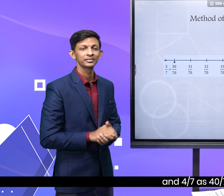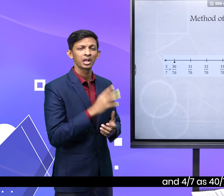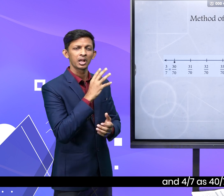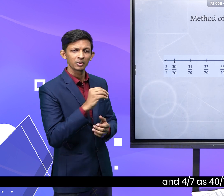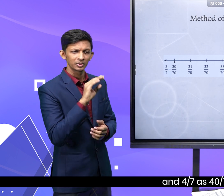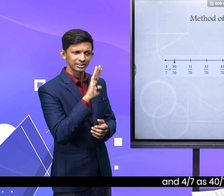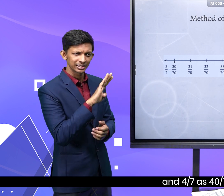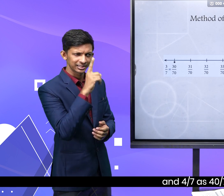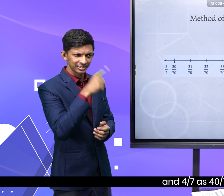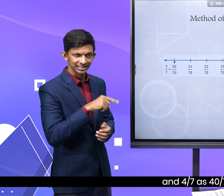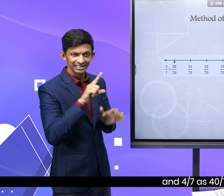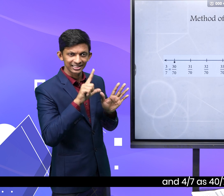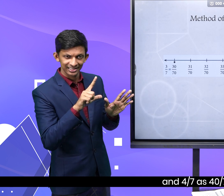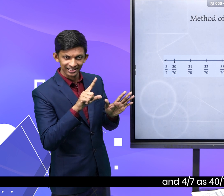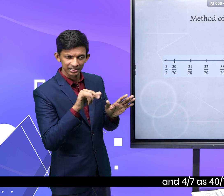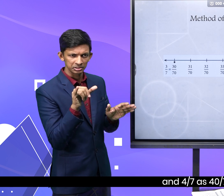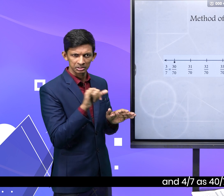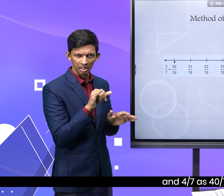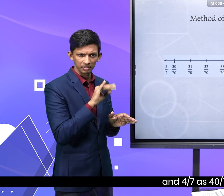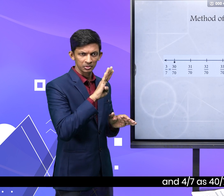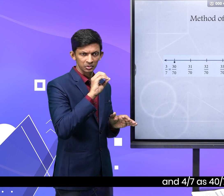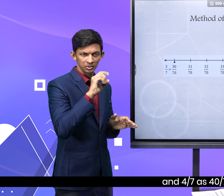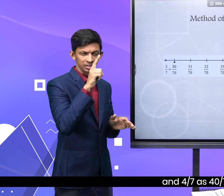and 4 by 7 as 40 by 70.